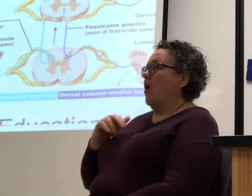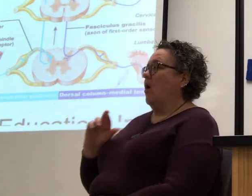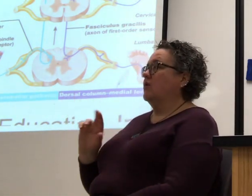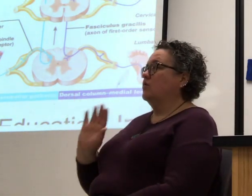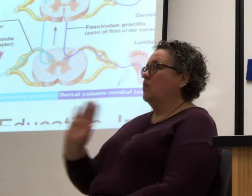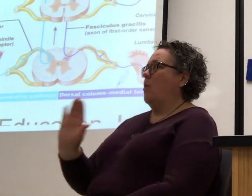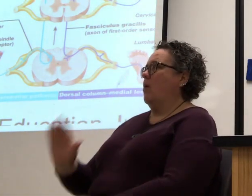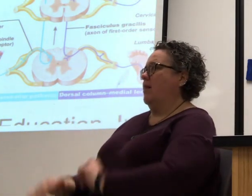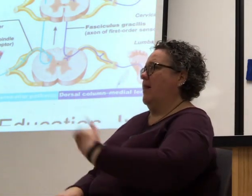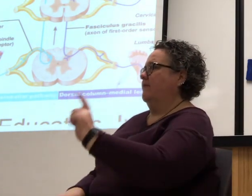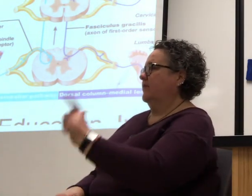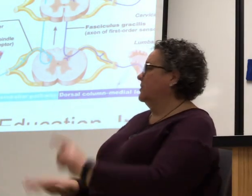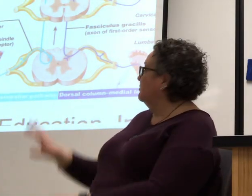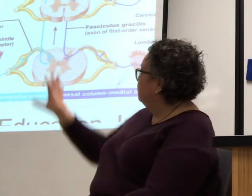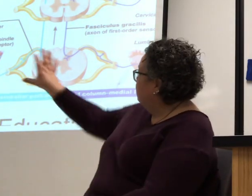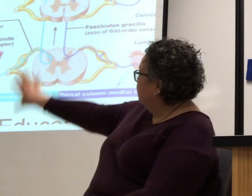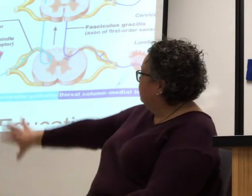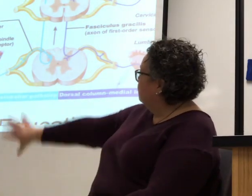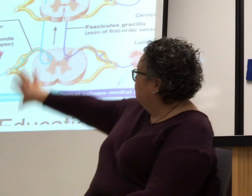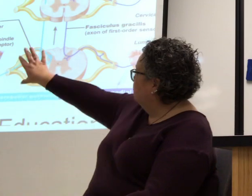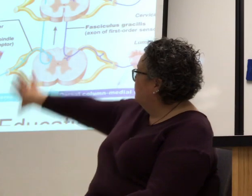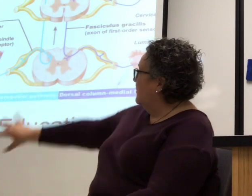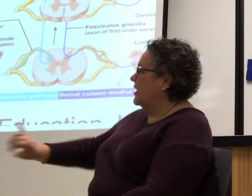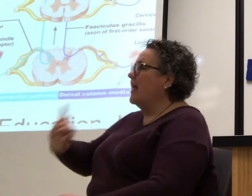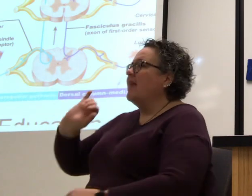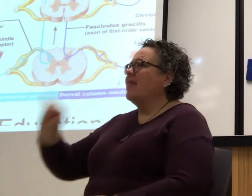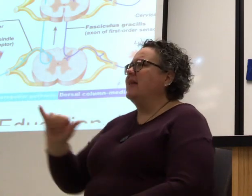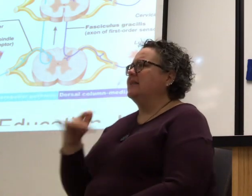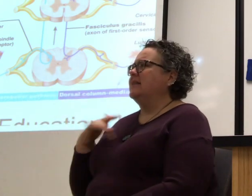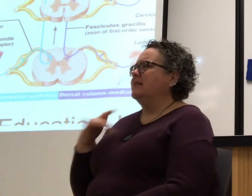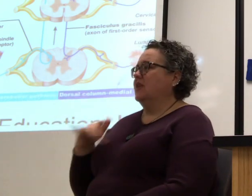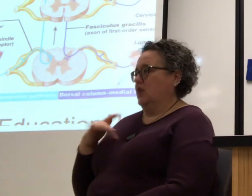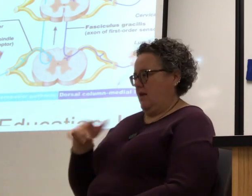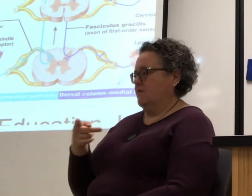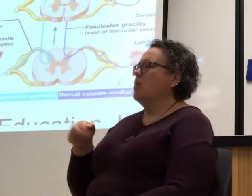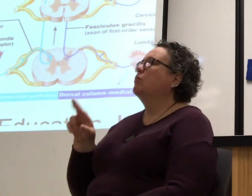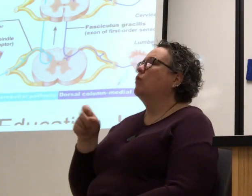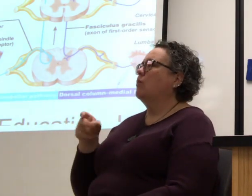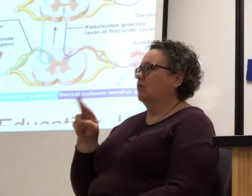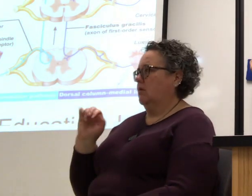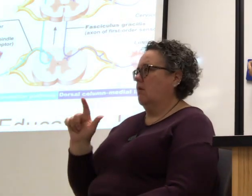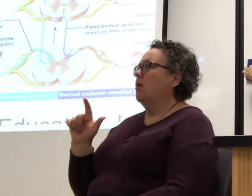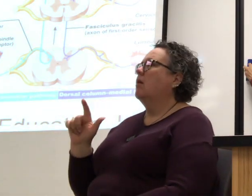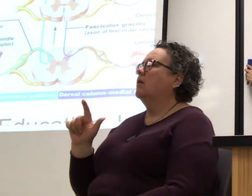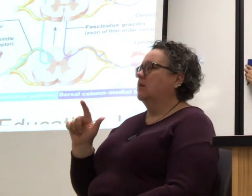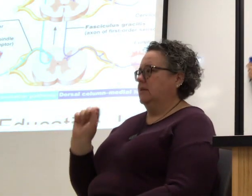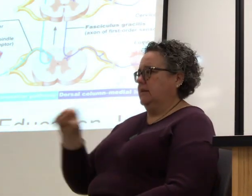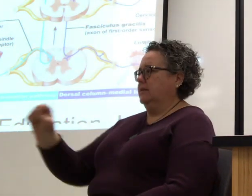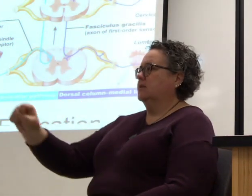That's the one I want you to know, for the sensation of proprioception. So I'm going to clear the board here.